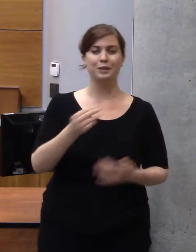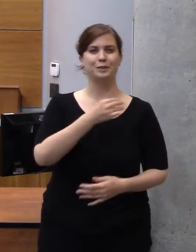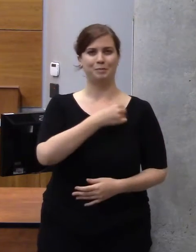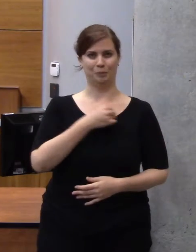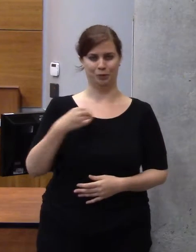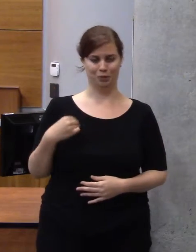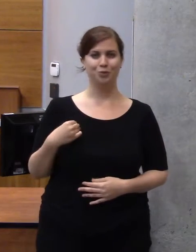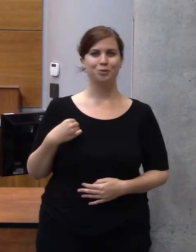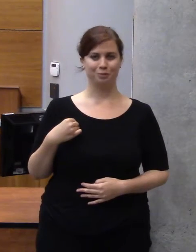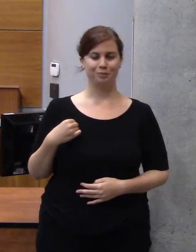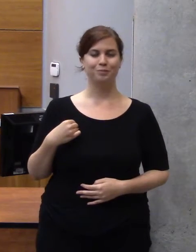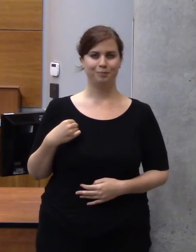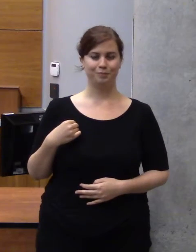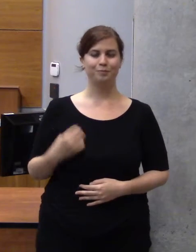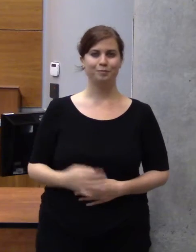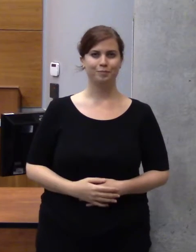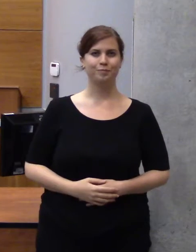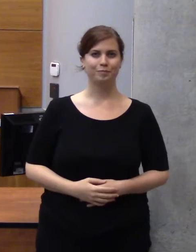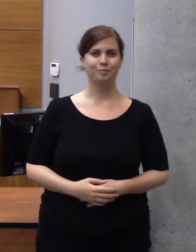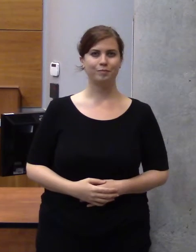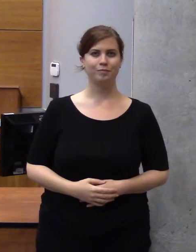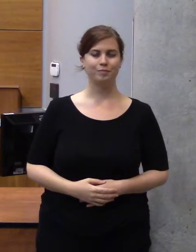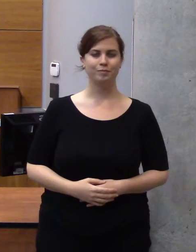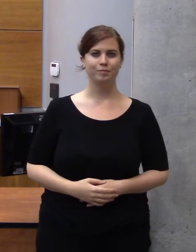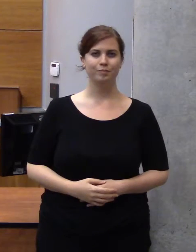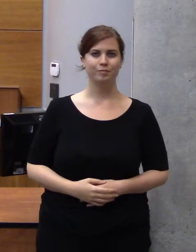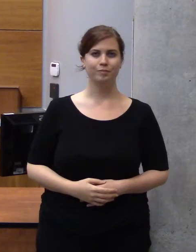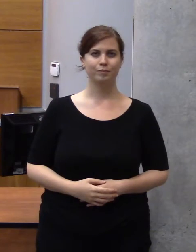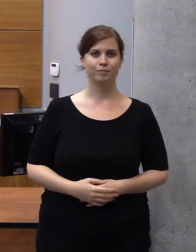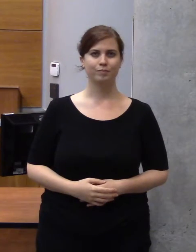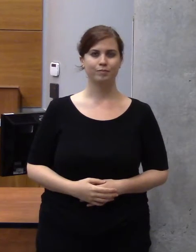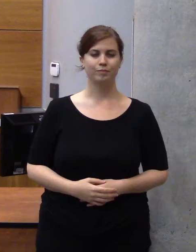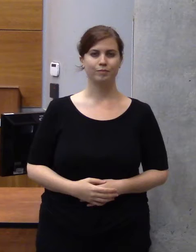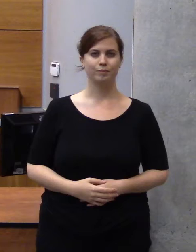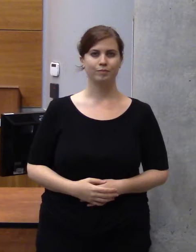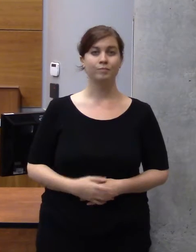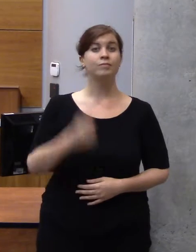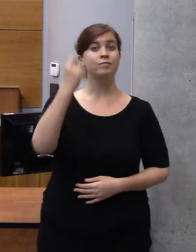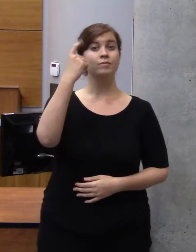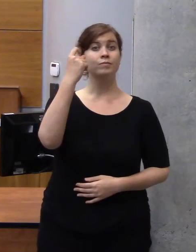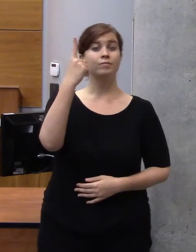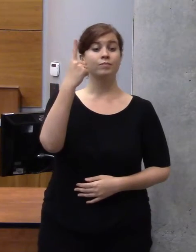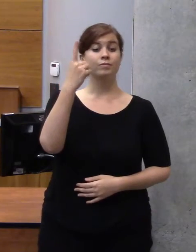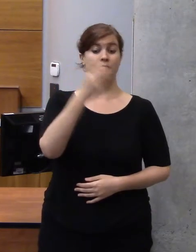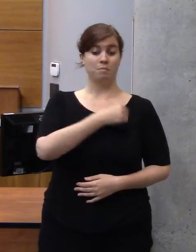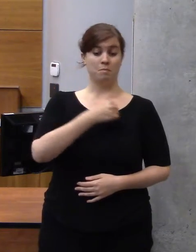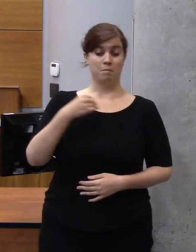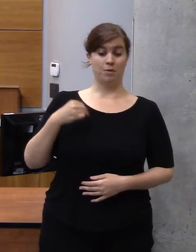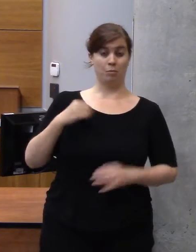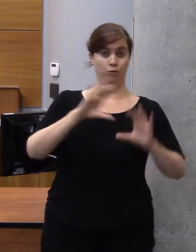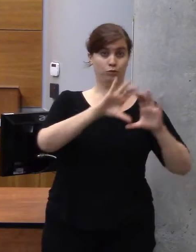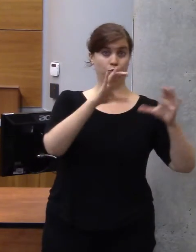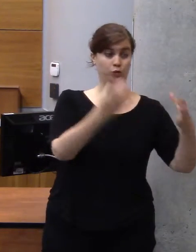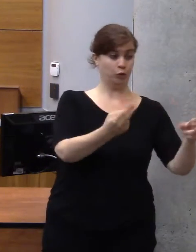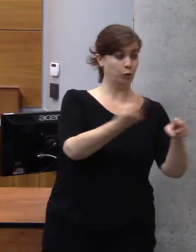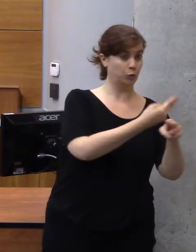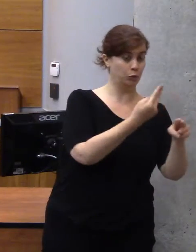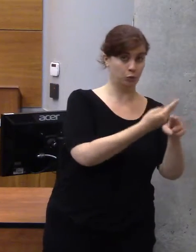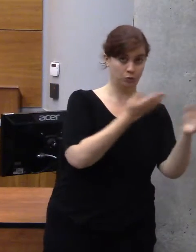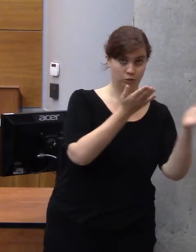Not everyone who uses your services will necessarily be a member. The way the incorporation documents and the government processes work